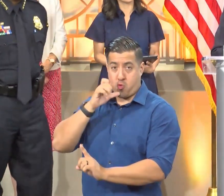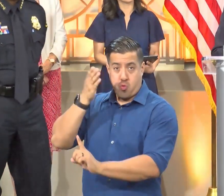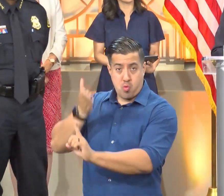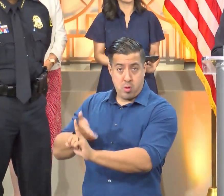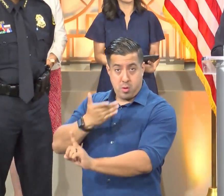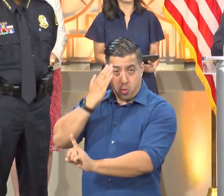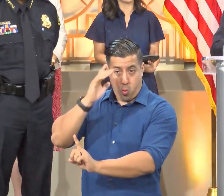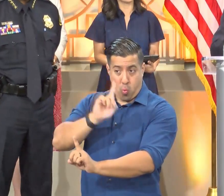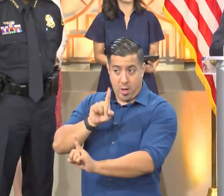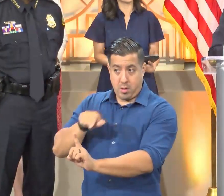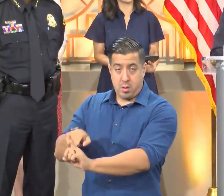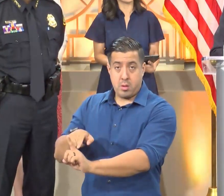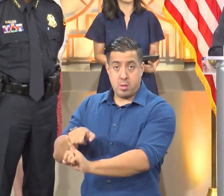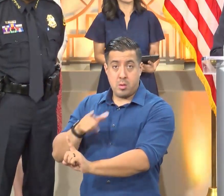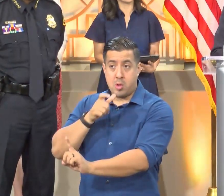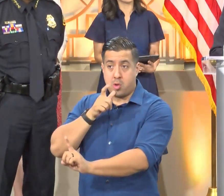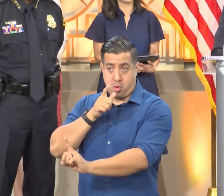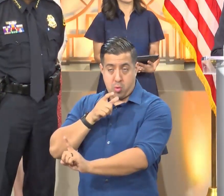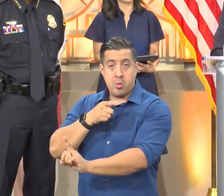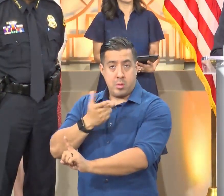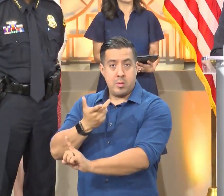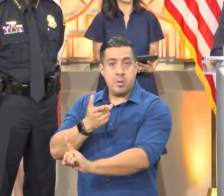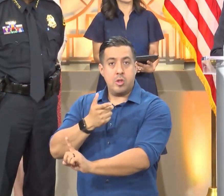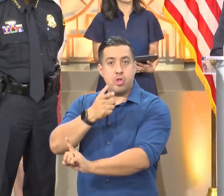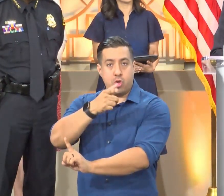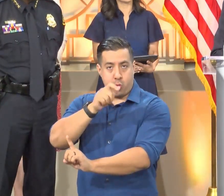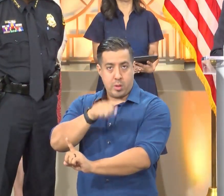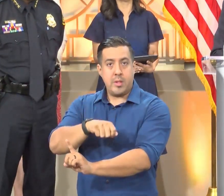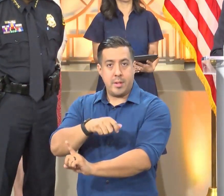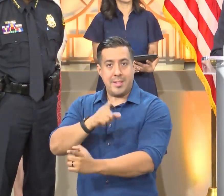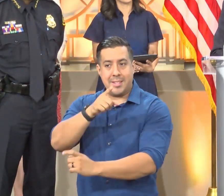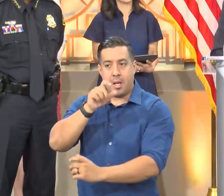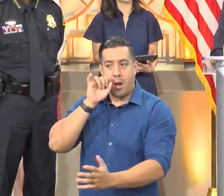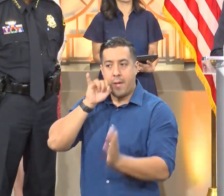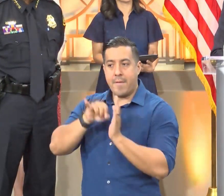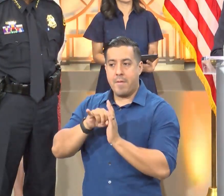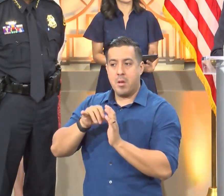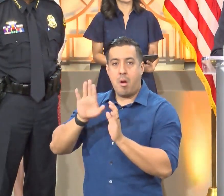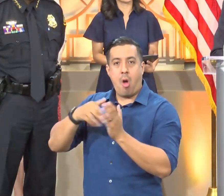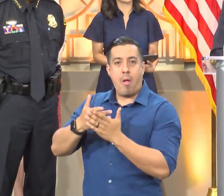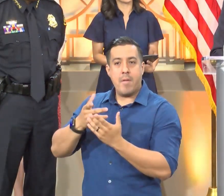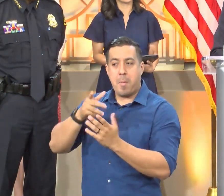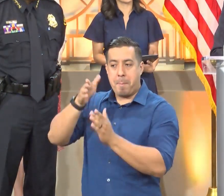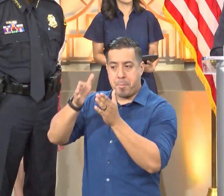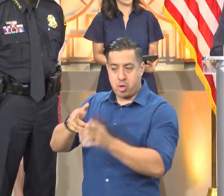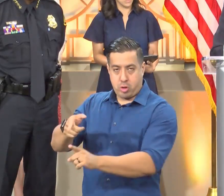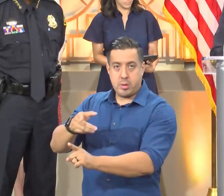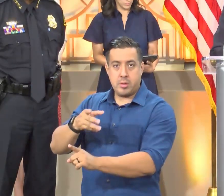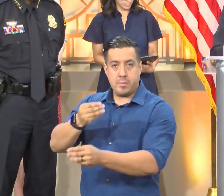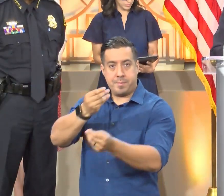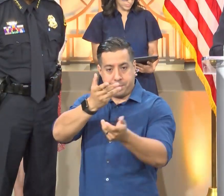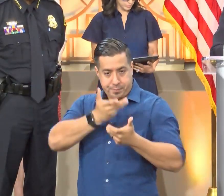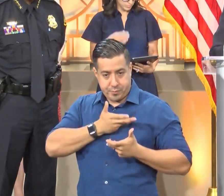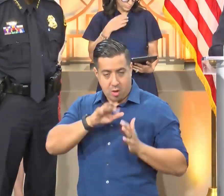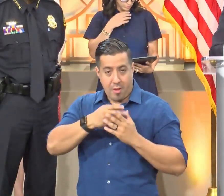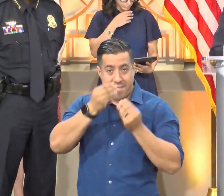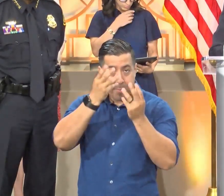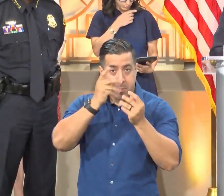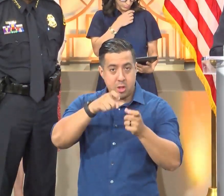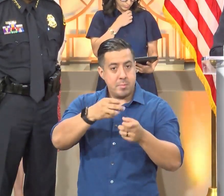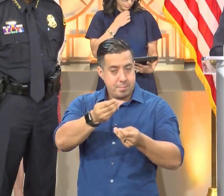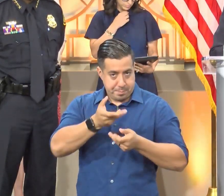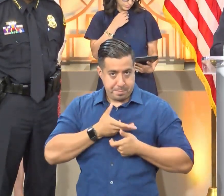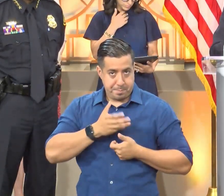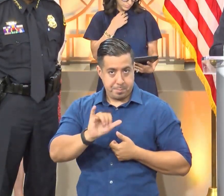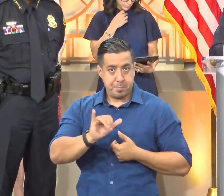where they are, you too have an obligation to identify those persons and to provide that